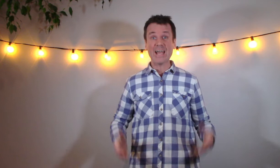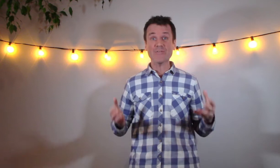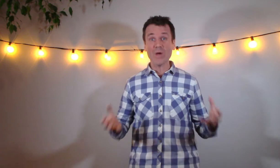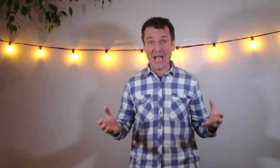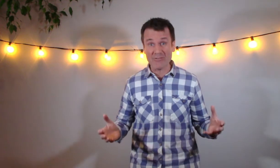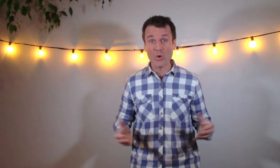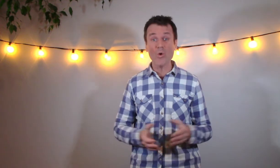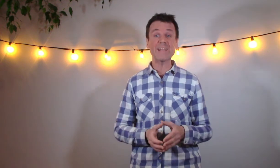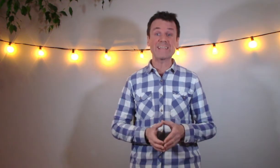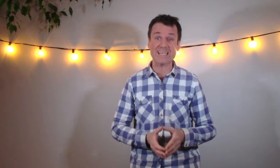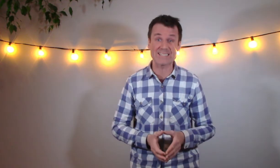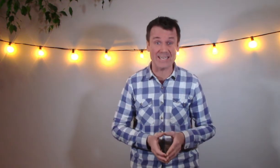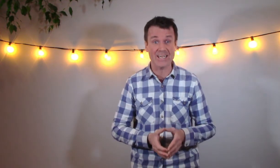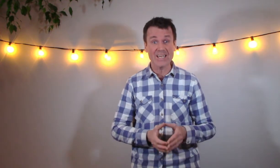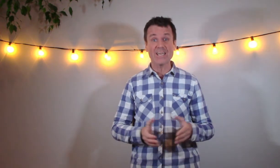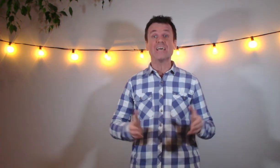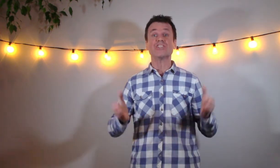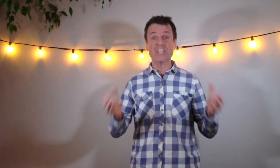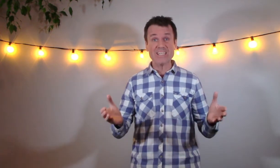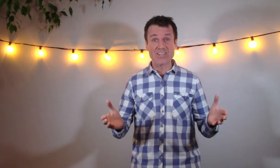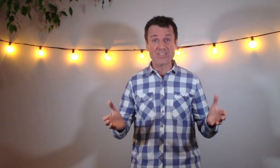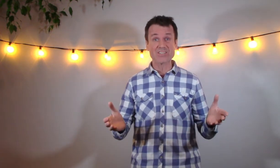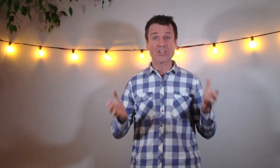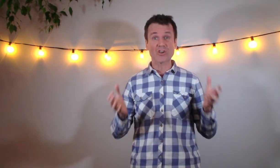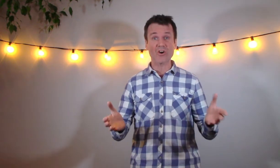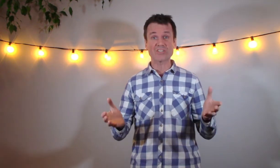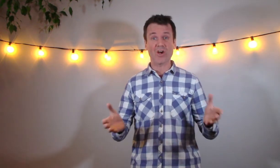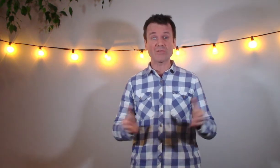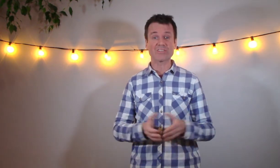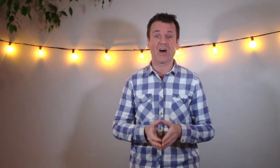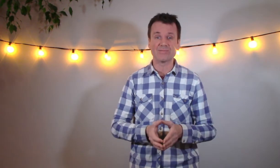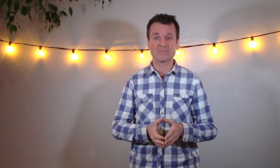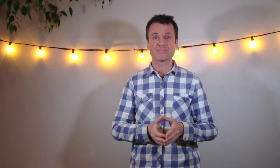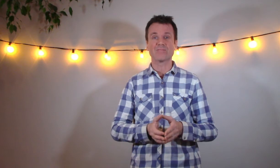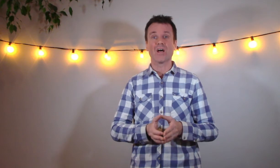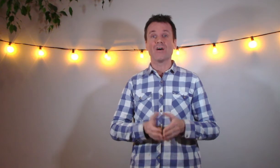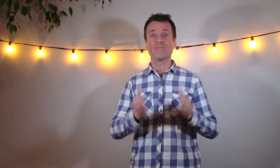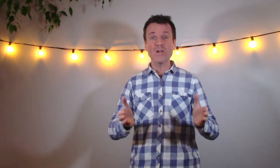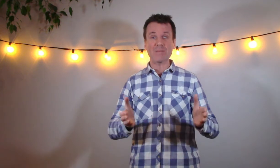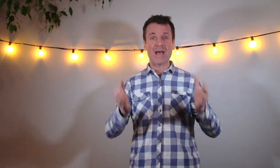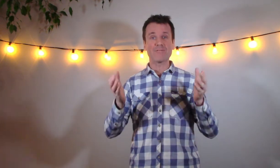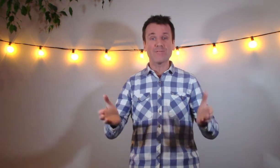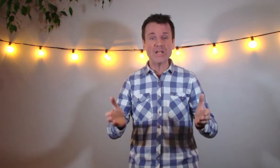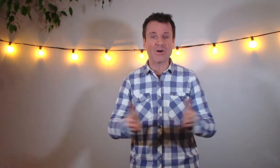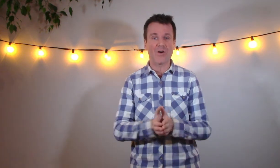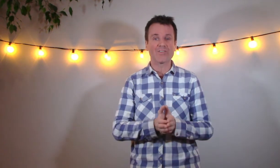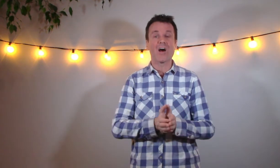you haven't already guessed it, Jesus, God's own son, fully man, fully God,